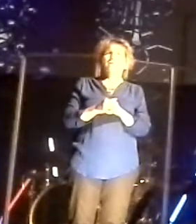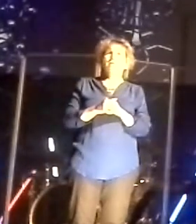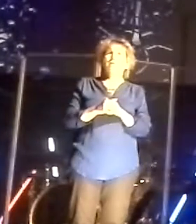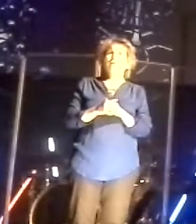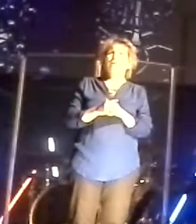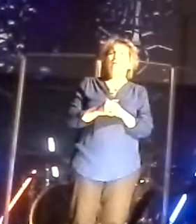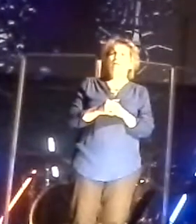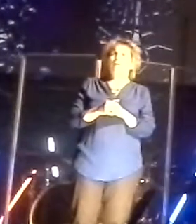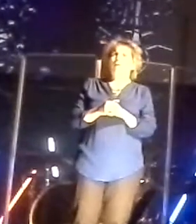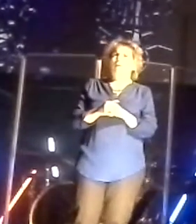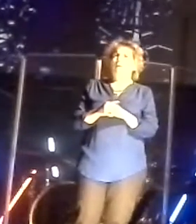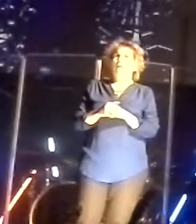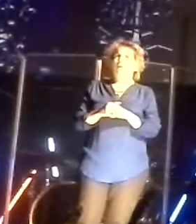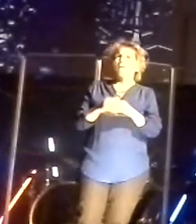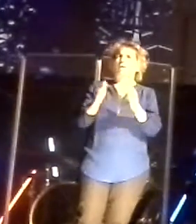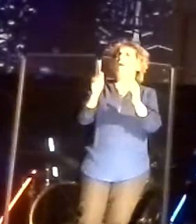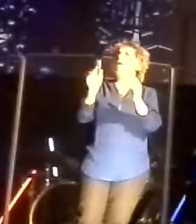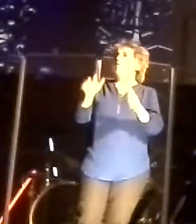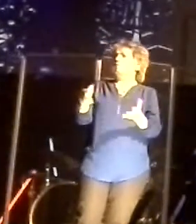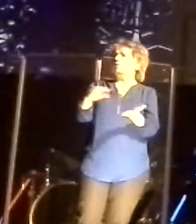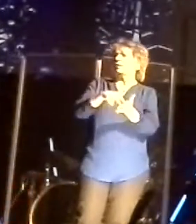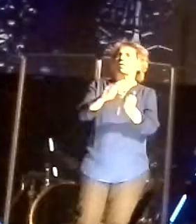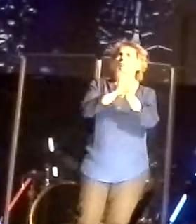Let's declare this together.